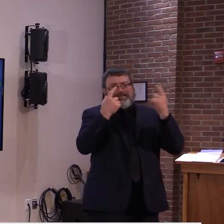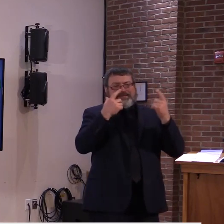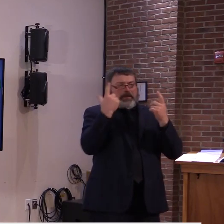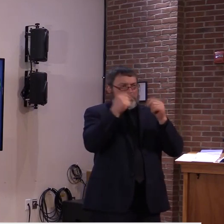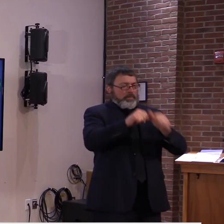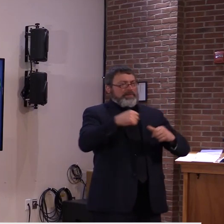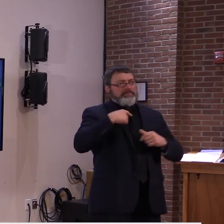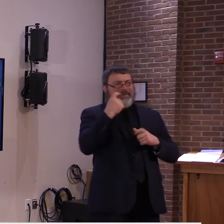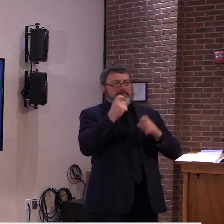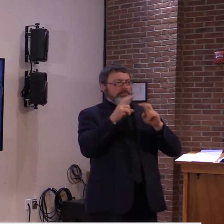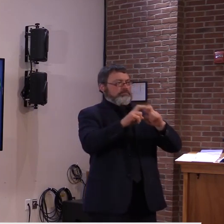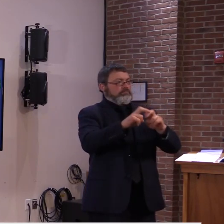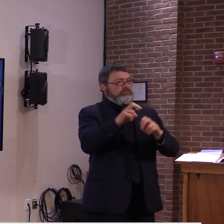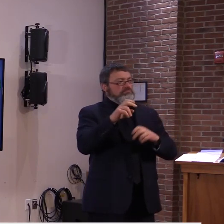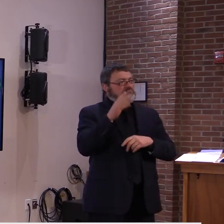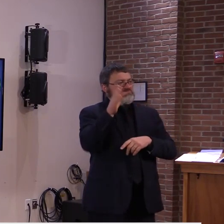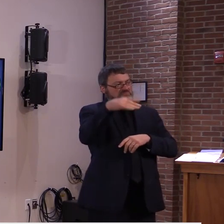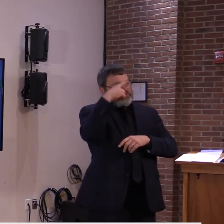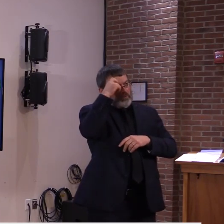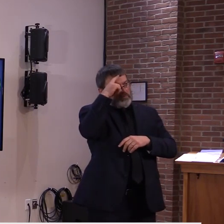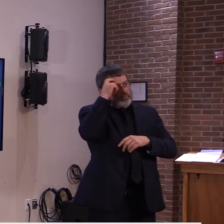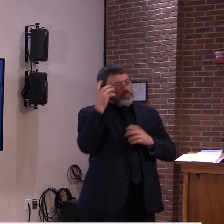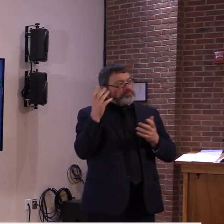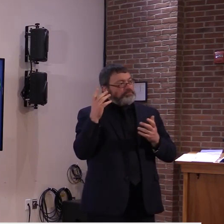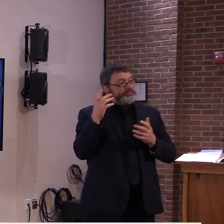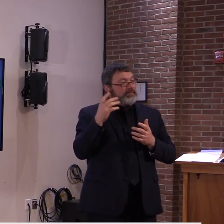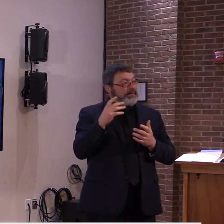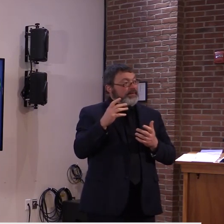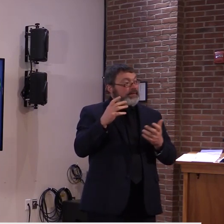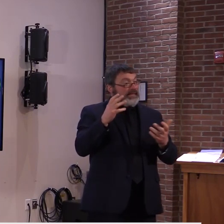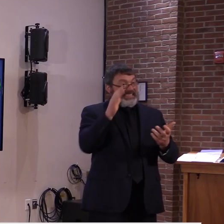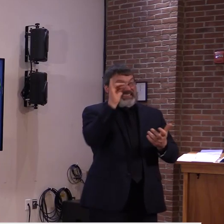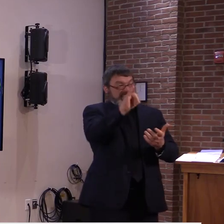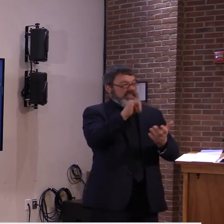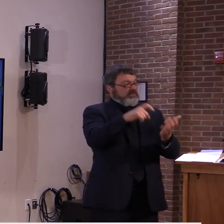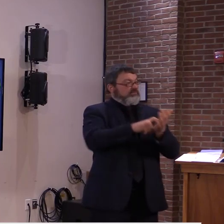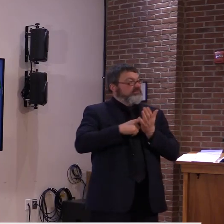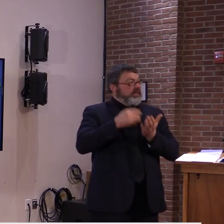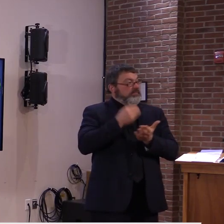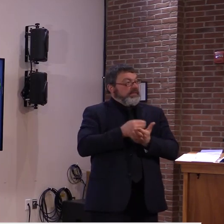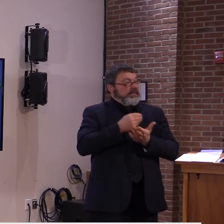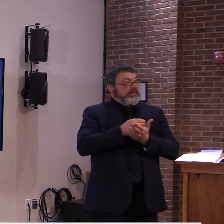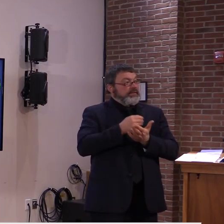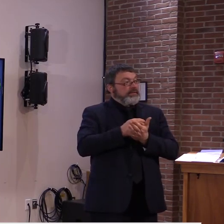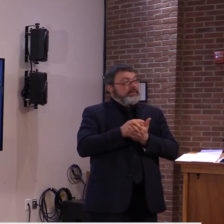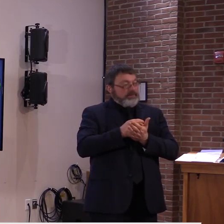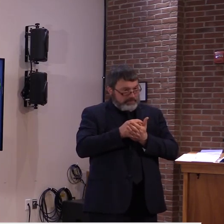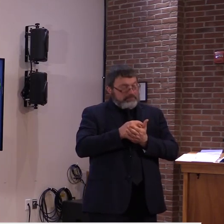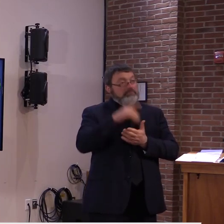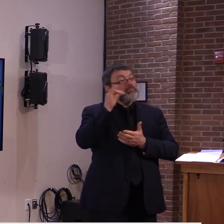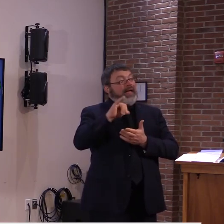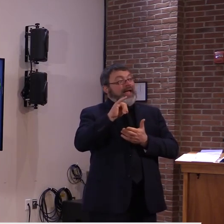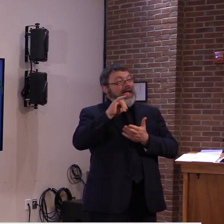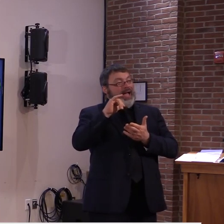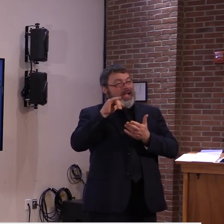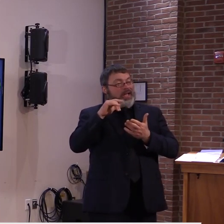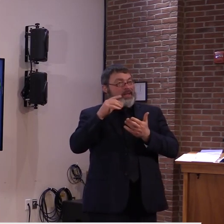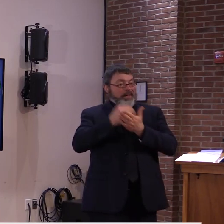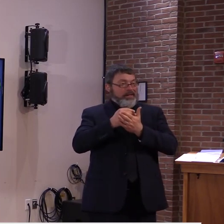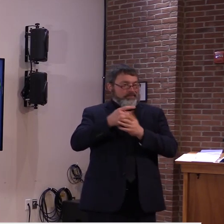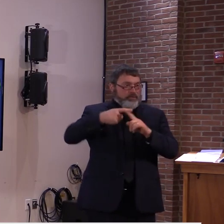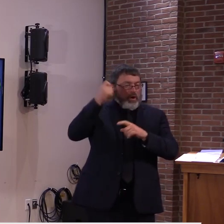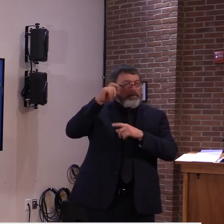into permanent homes as well as other facilities, as in shelters and those